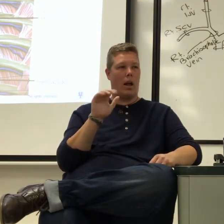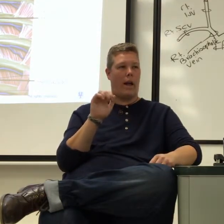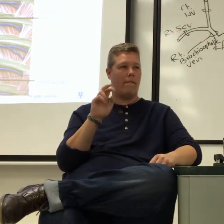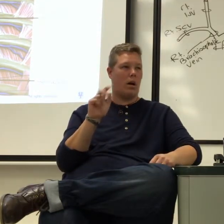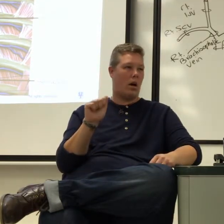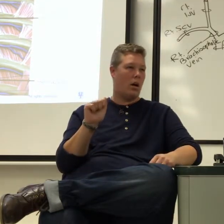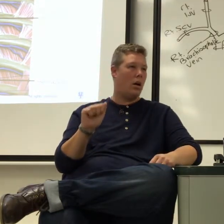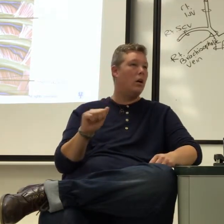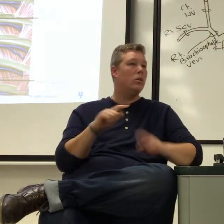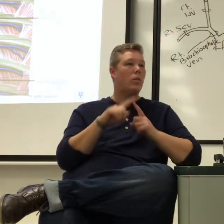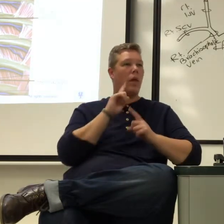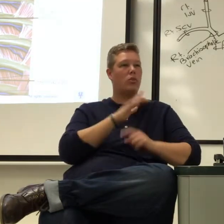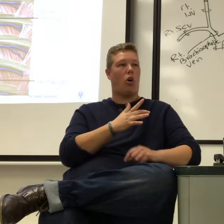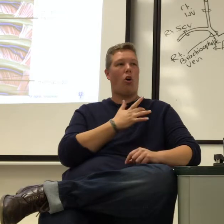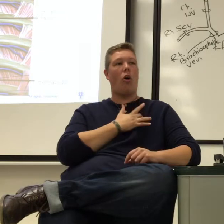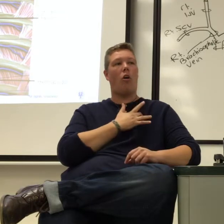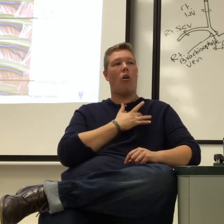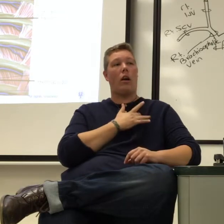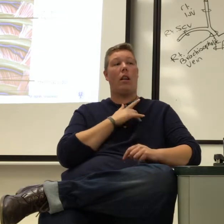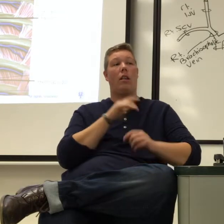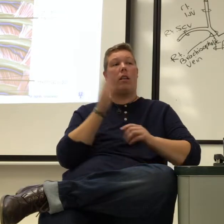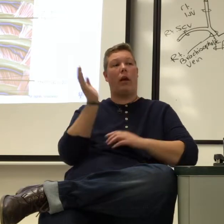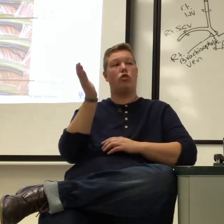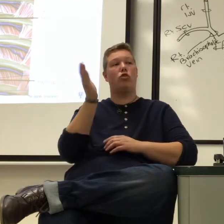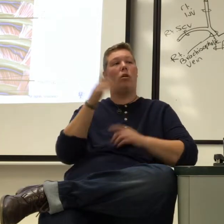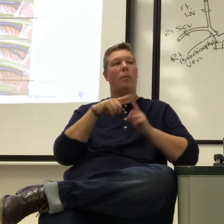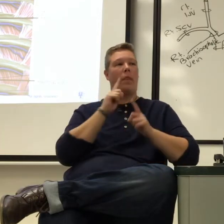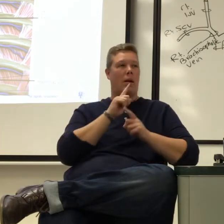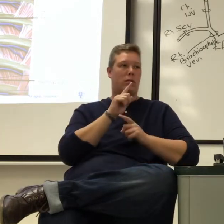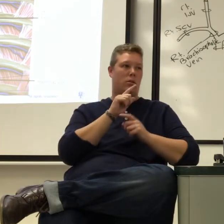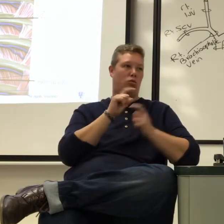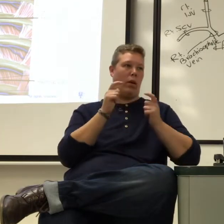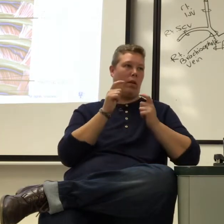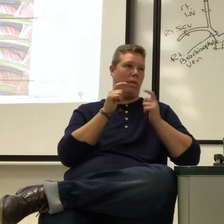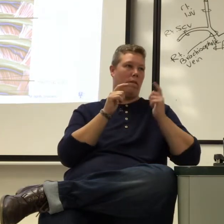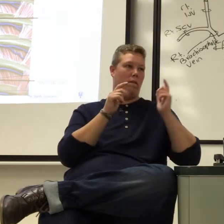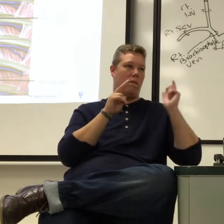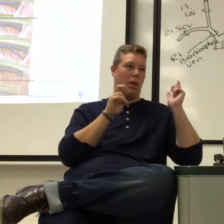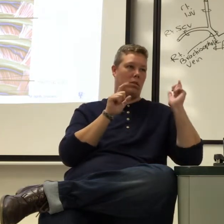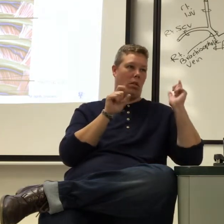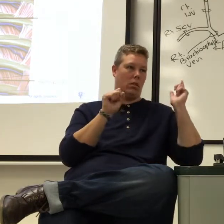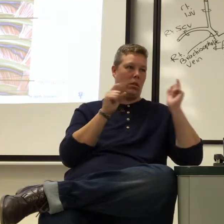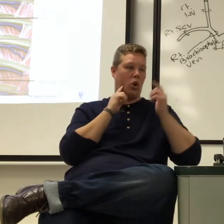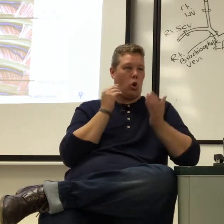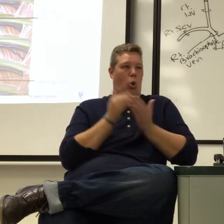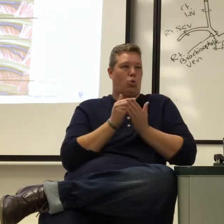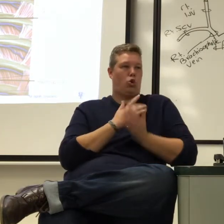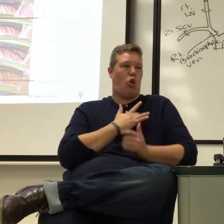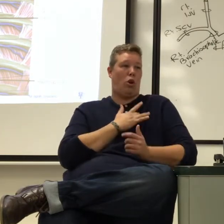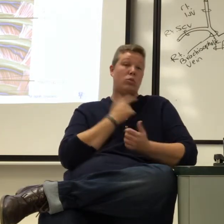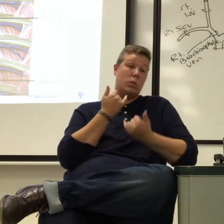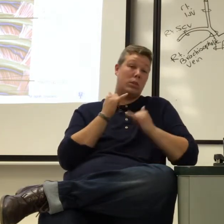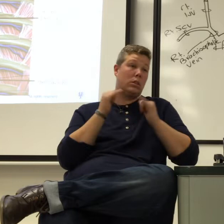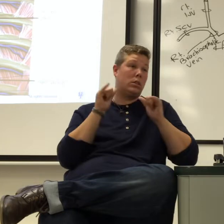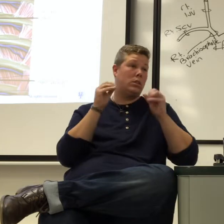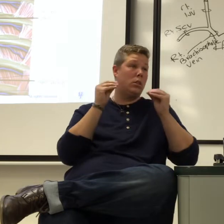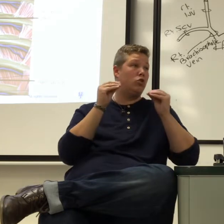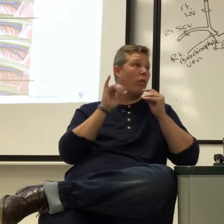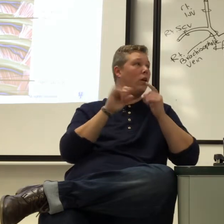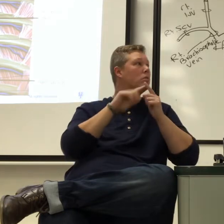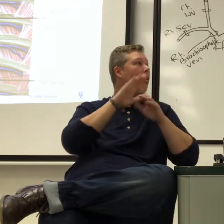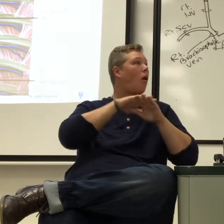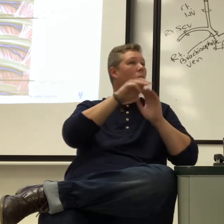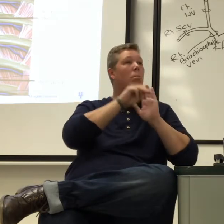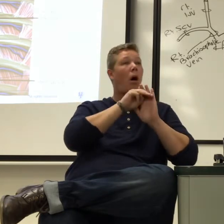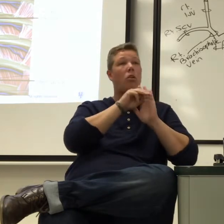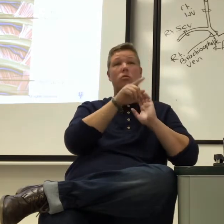So this is a heart lecture, but these are the great vessels that are really close to the heart, so we still teach them. They're on the models. They're on the